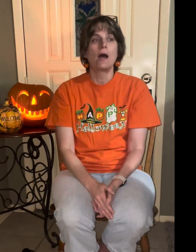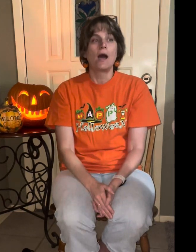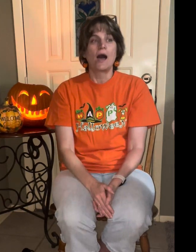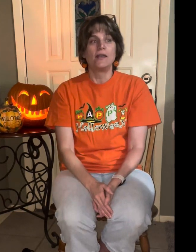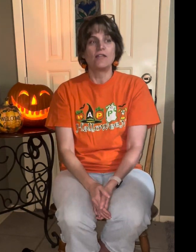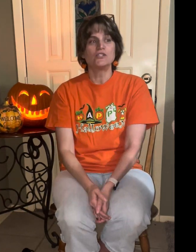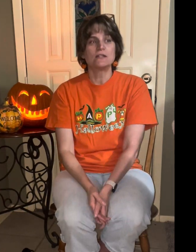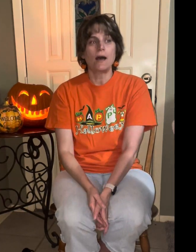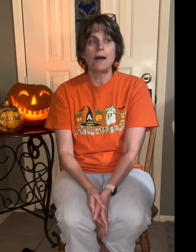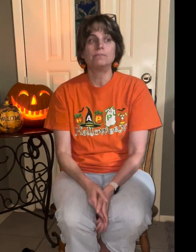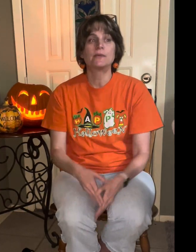Another